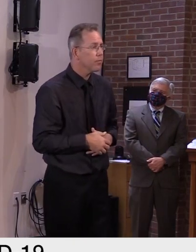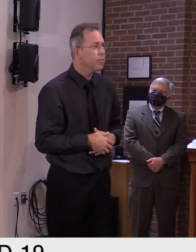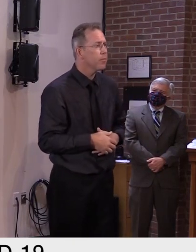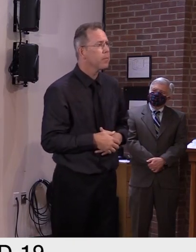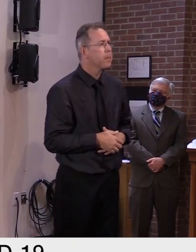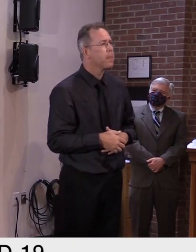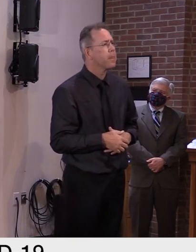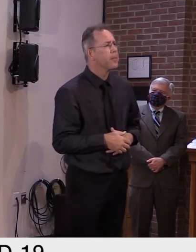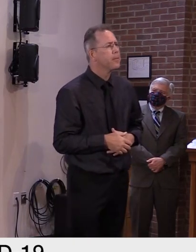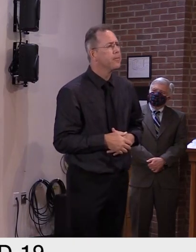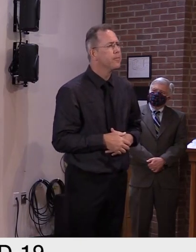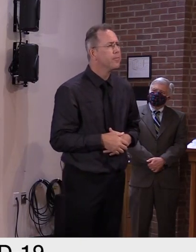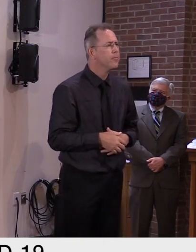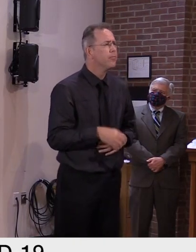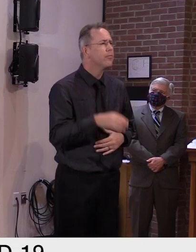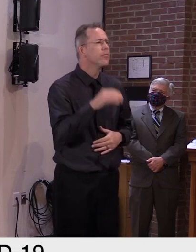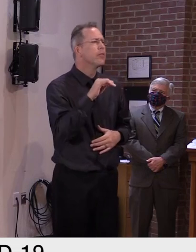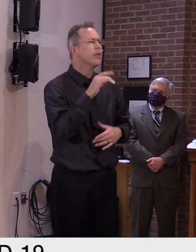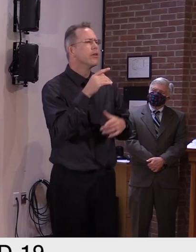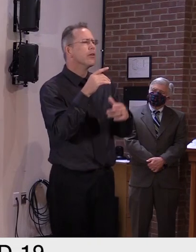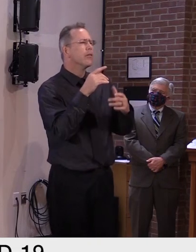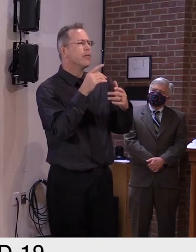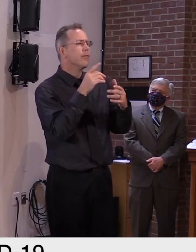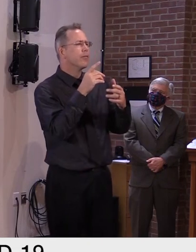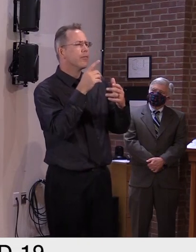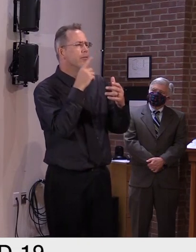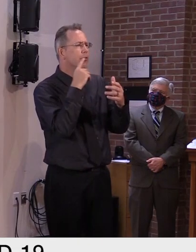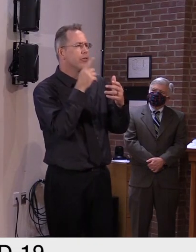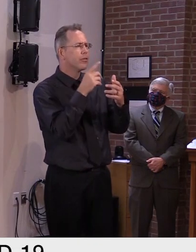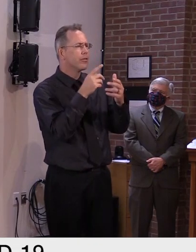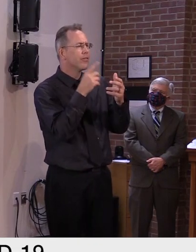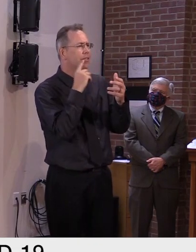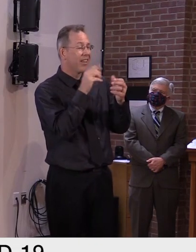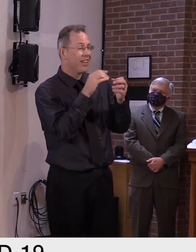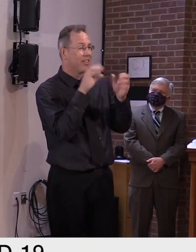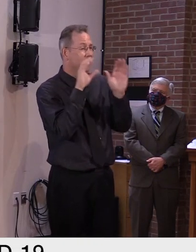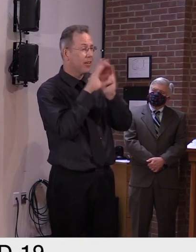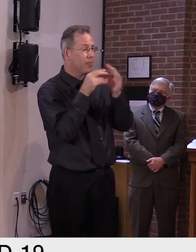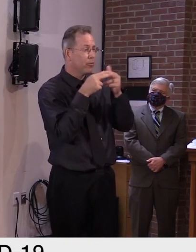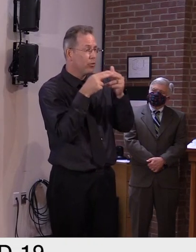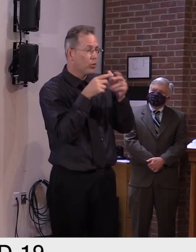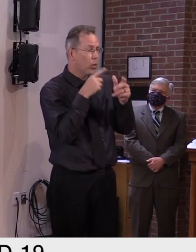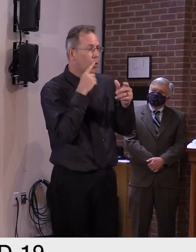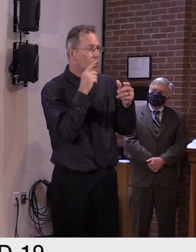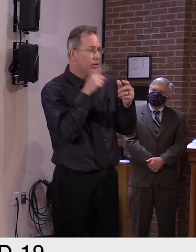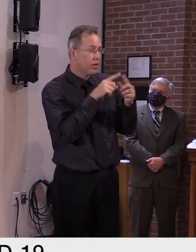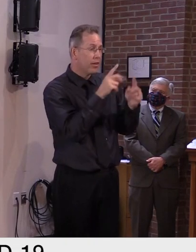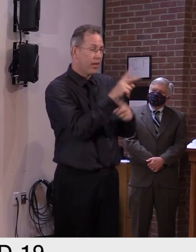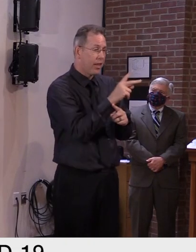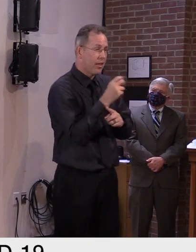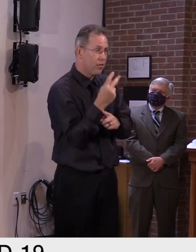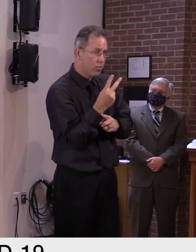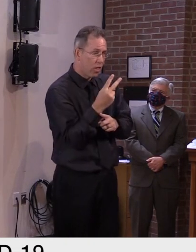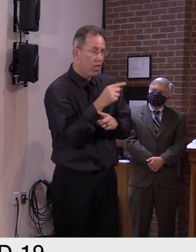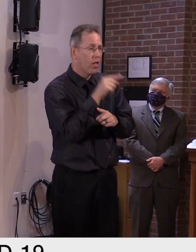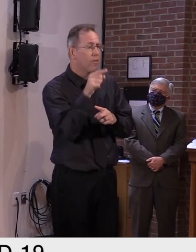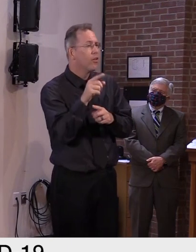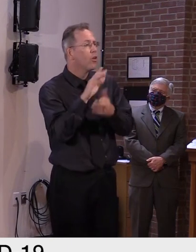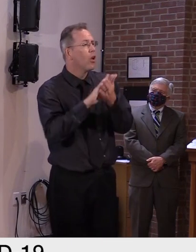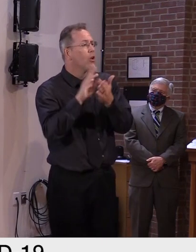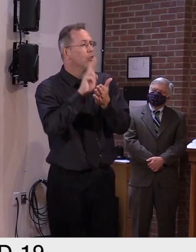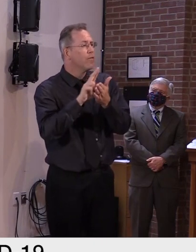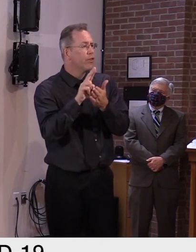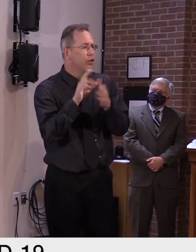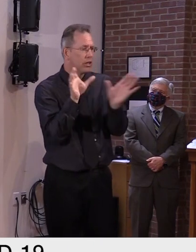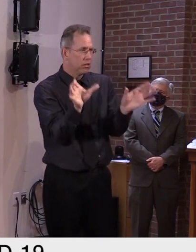does include, institution by institution higher ed breakdown for each of the students, faculty, and